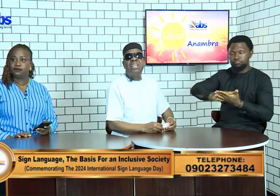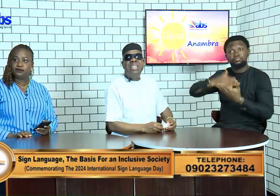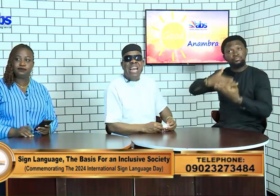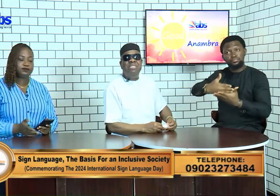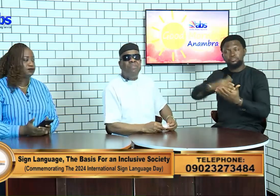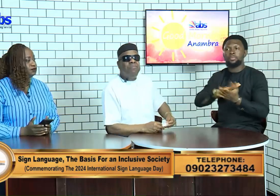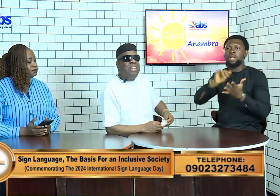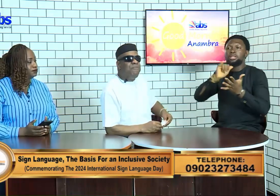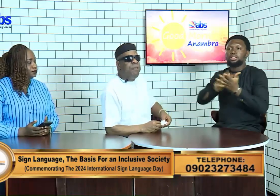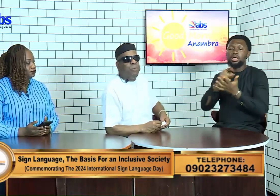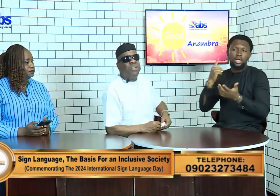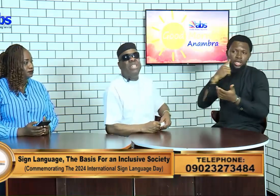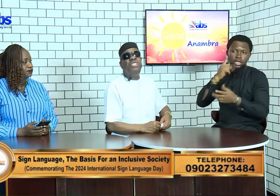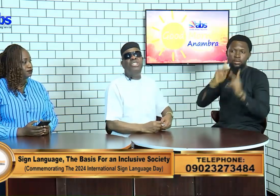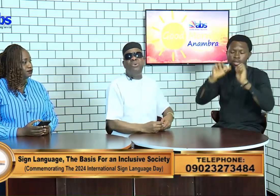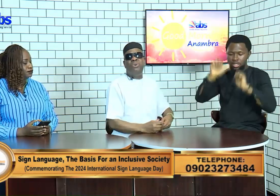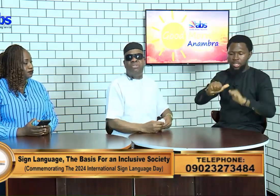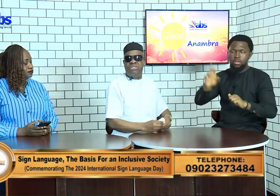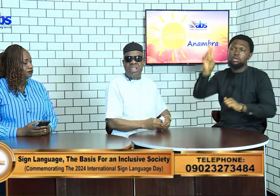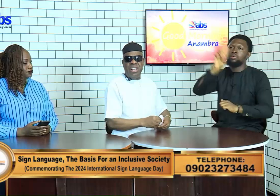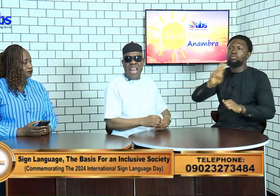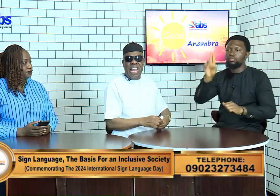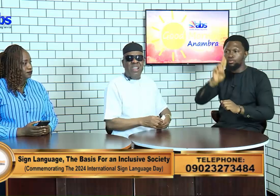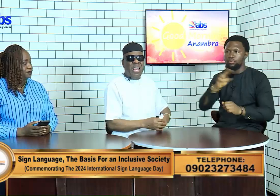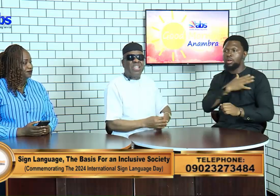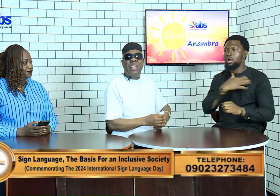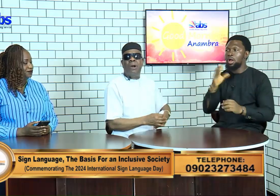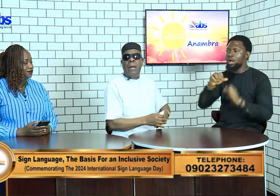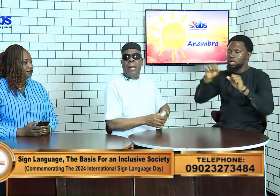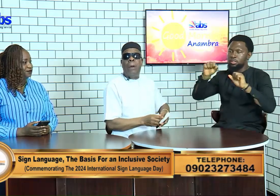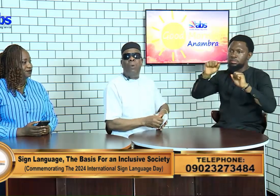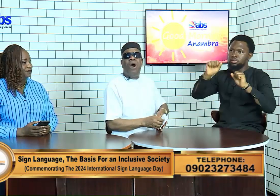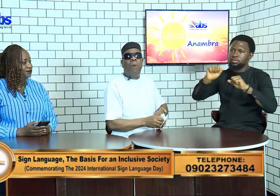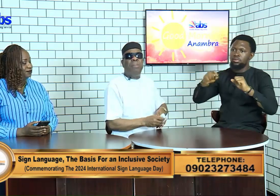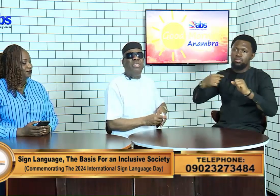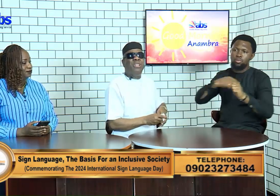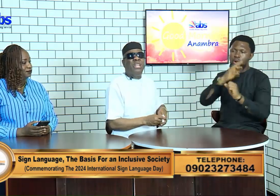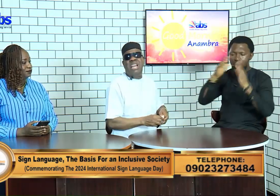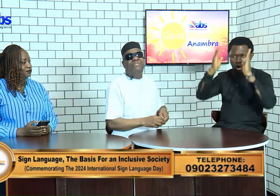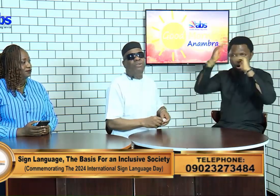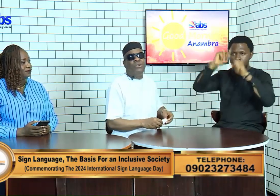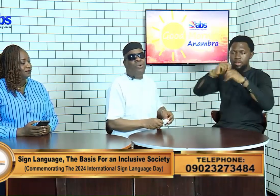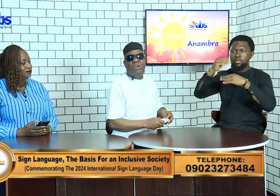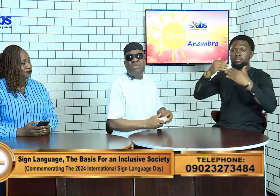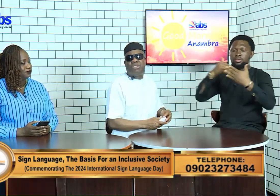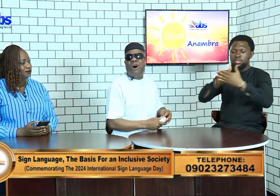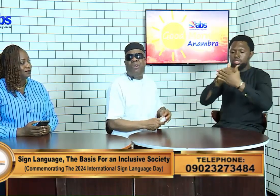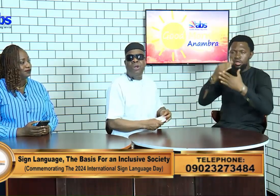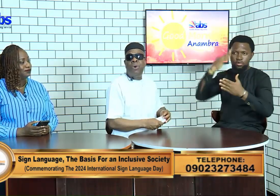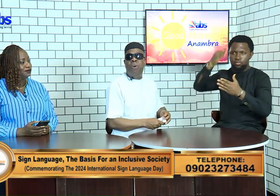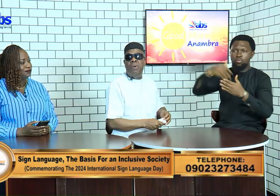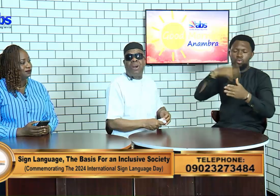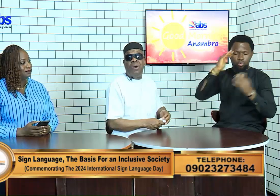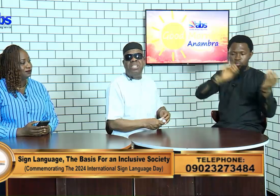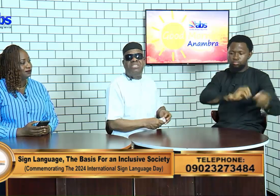laptop that deaf people can use, and we are hoping in the near future we will